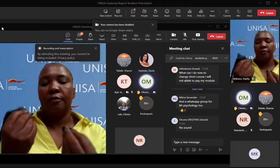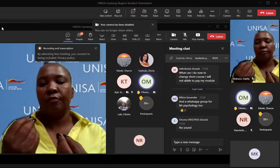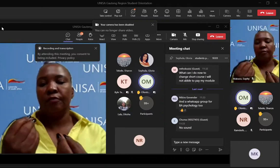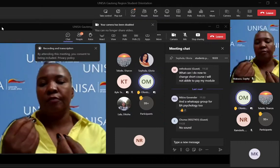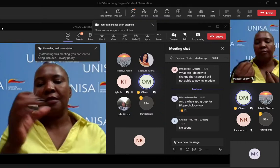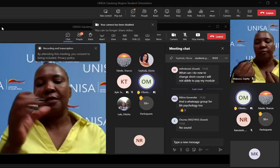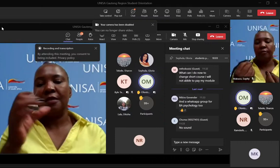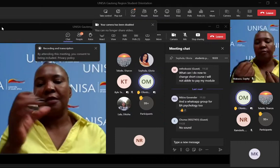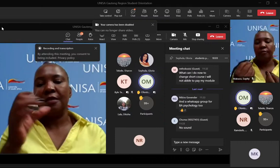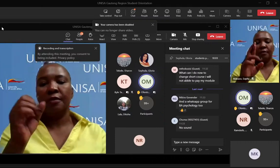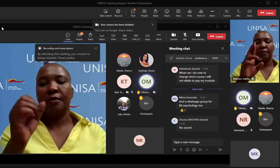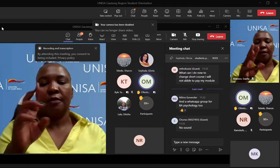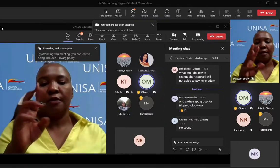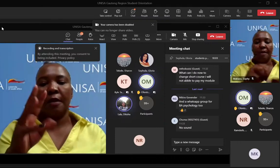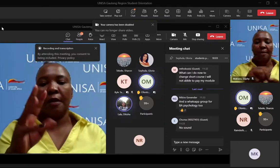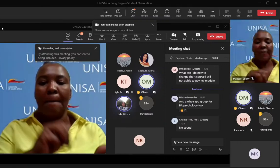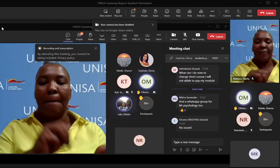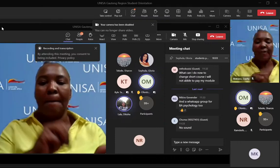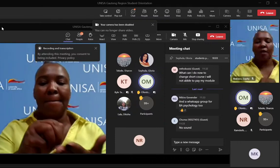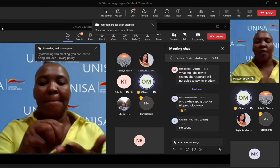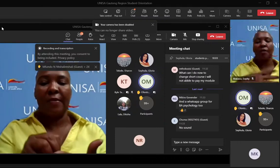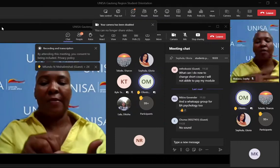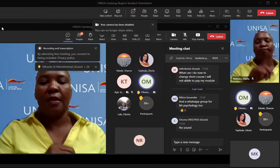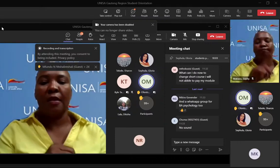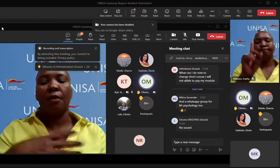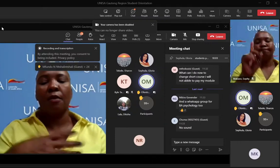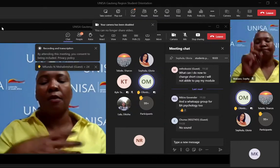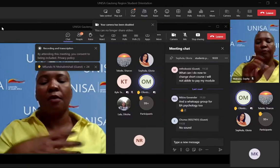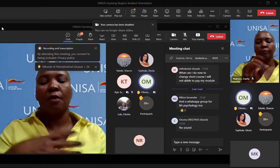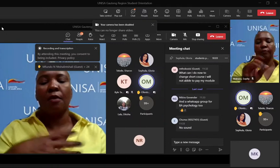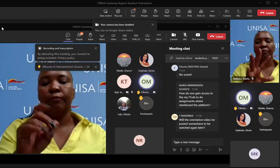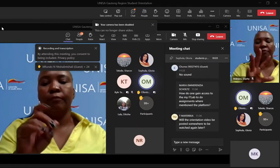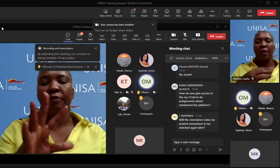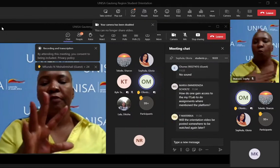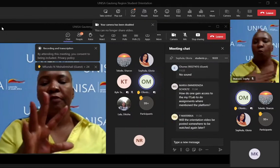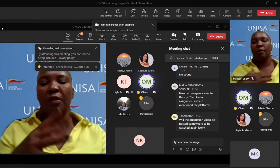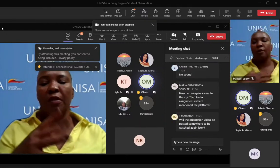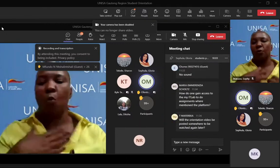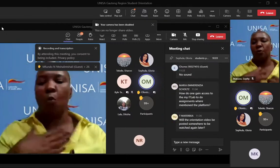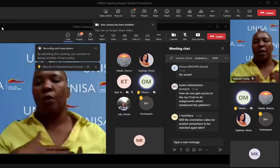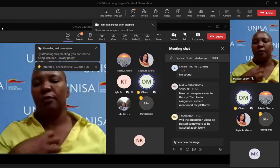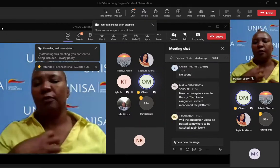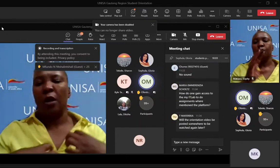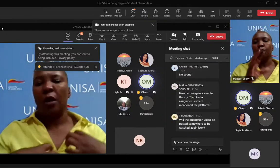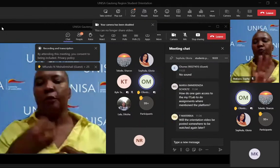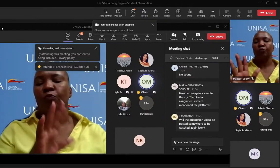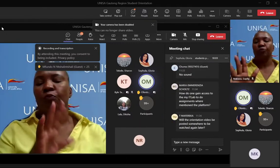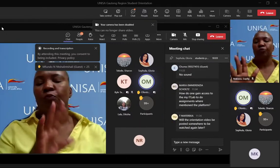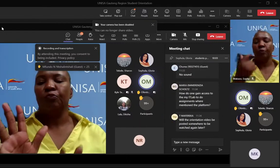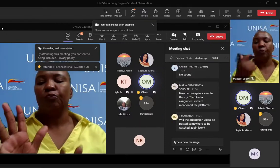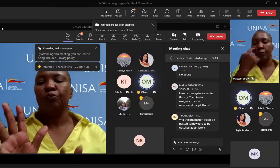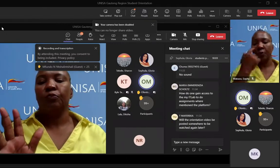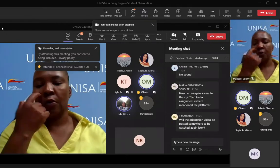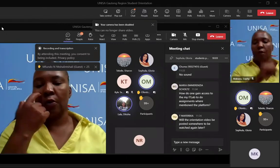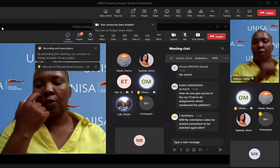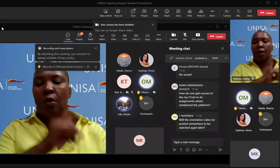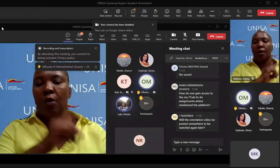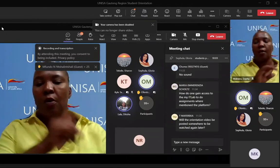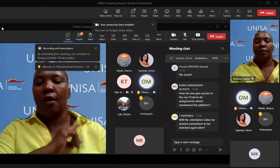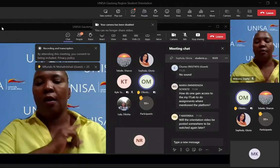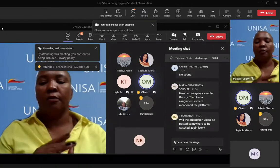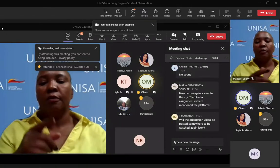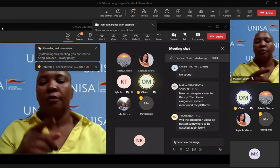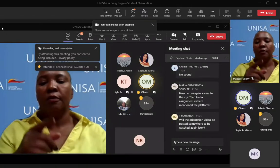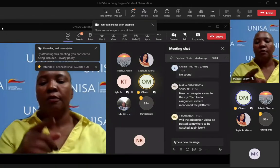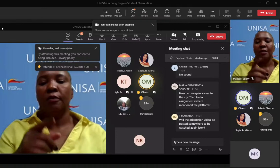semester so I wanted to ask if I should be worried or not um regarding to me being